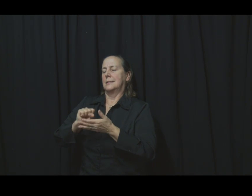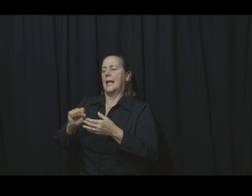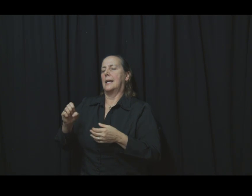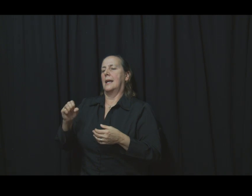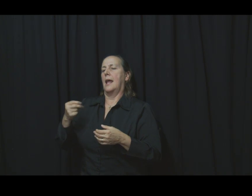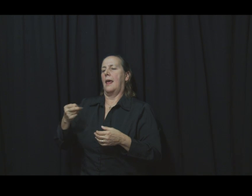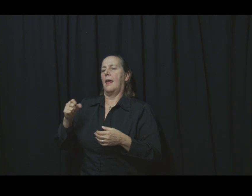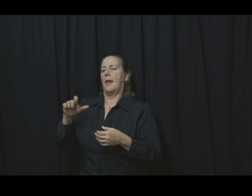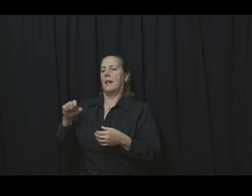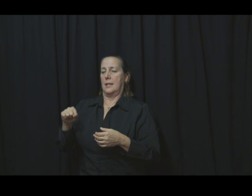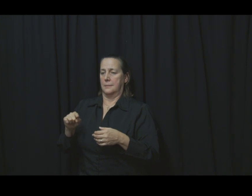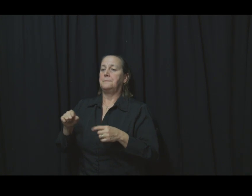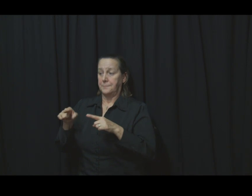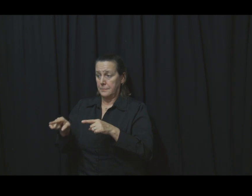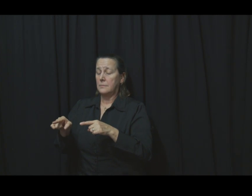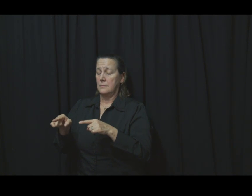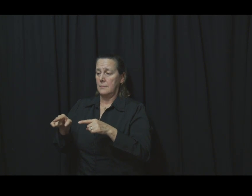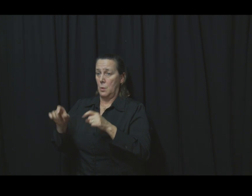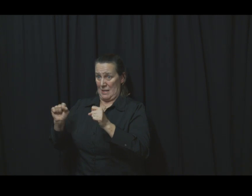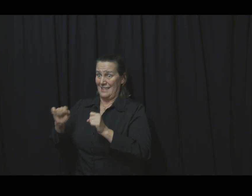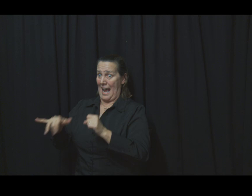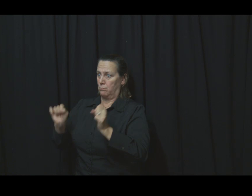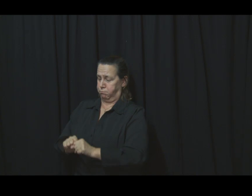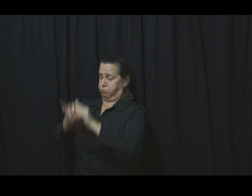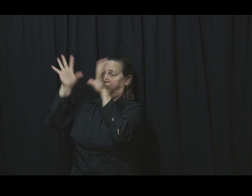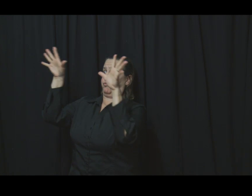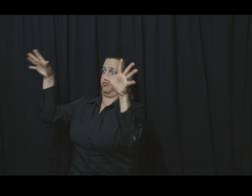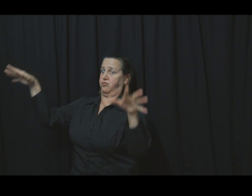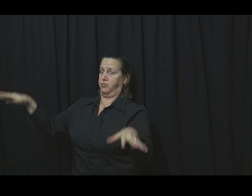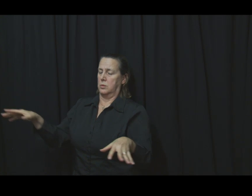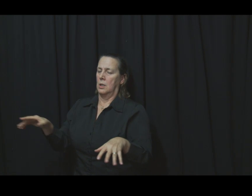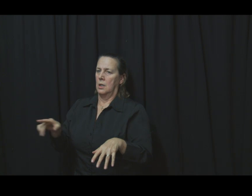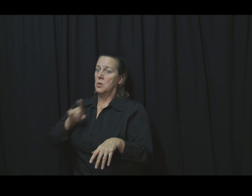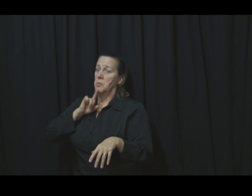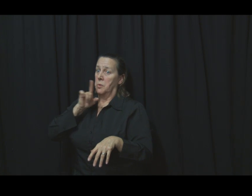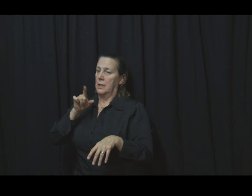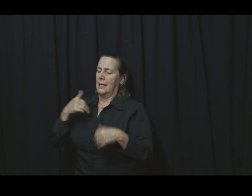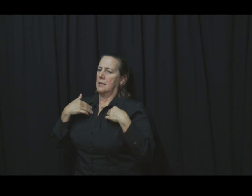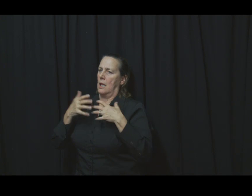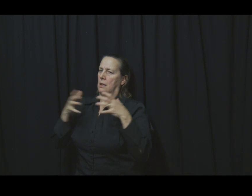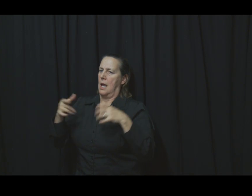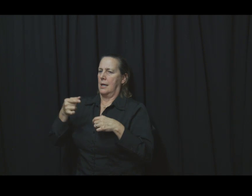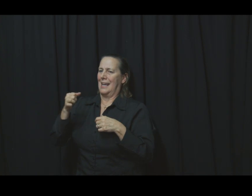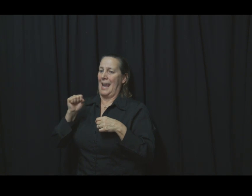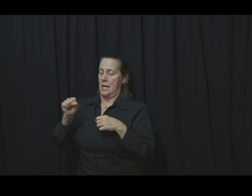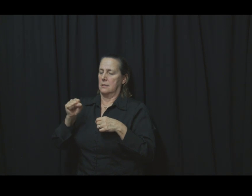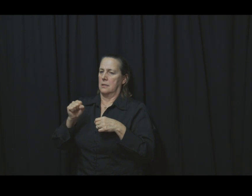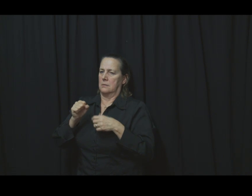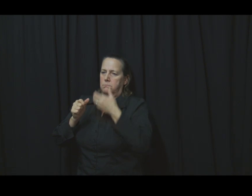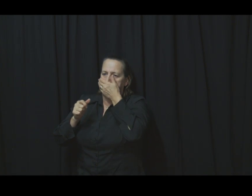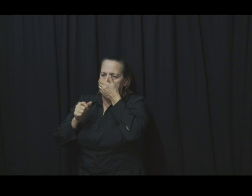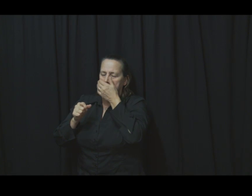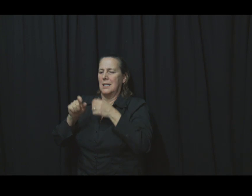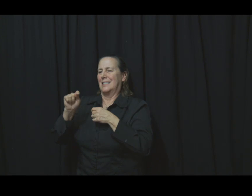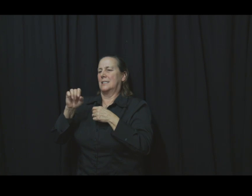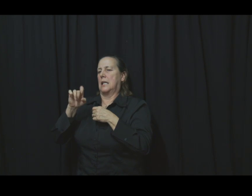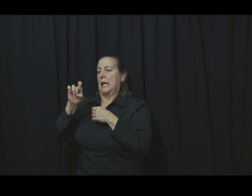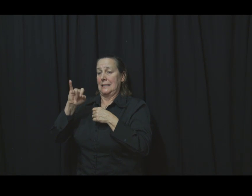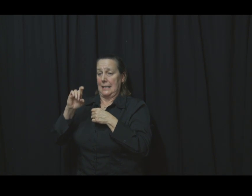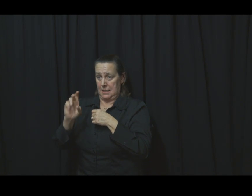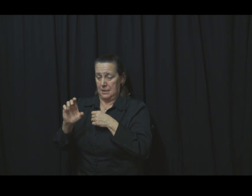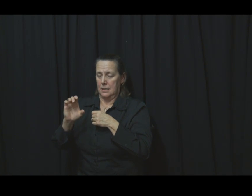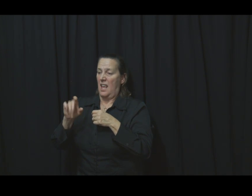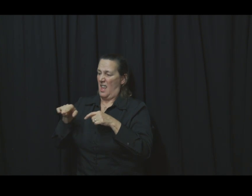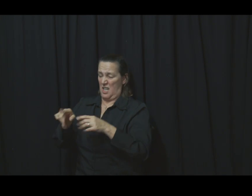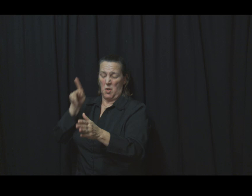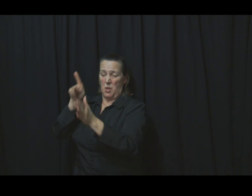Helens board. When it goes off, it gives out a great deal of gas that's toxic and knocks these animals out. Looking for